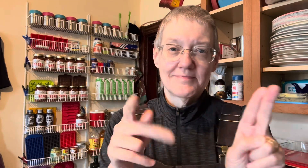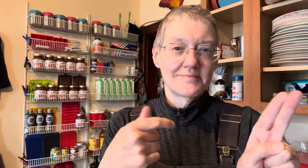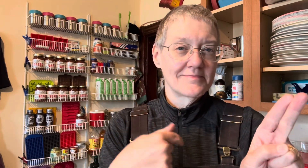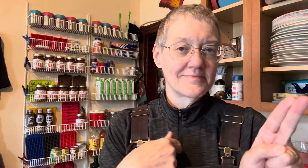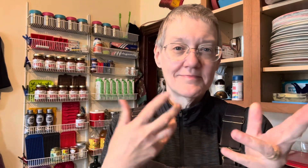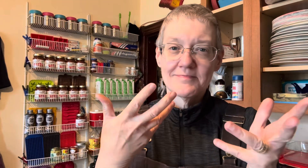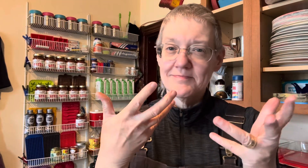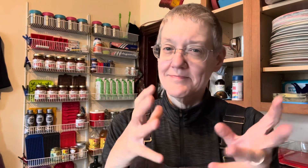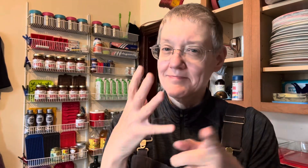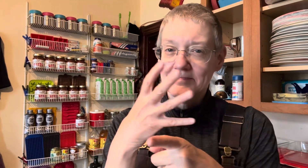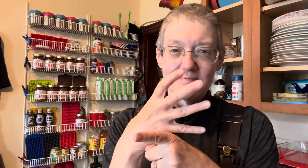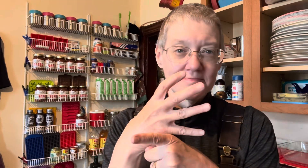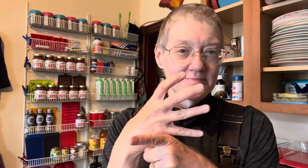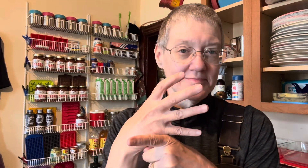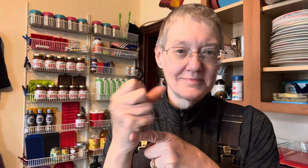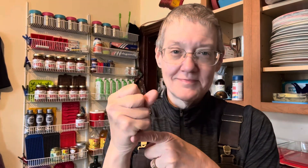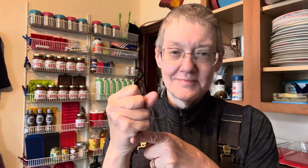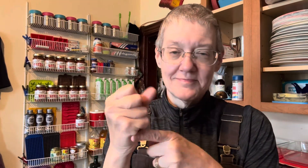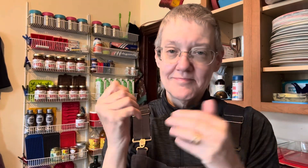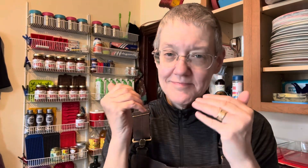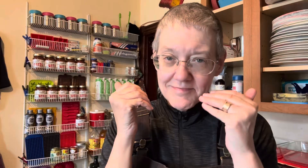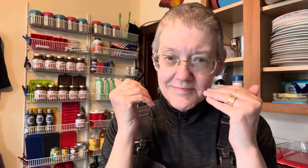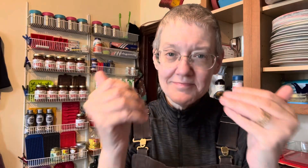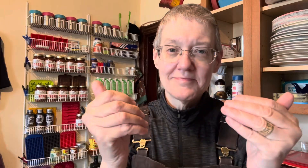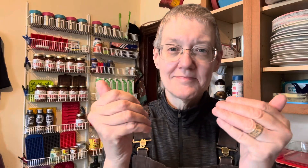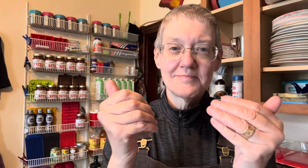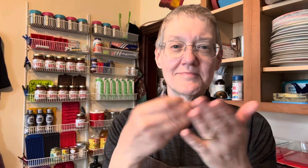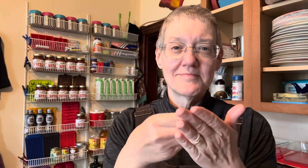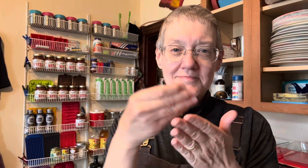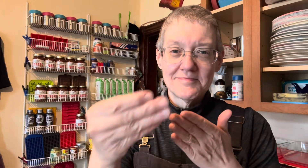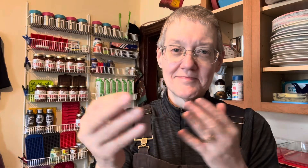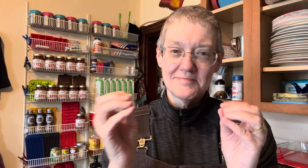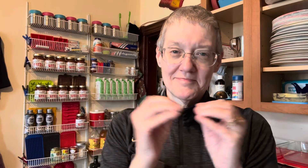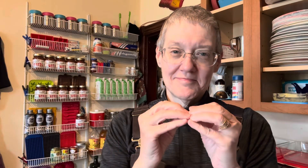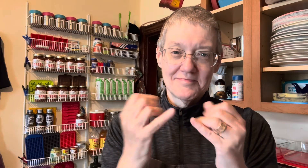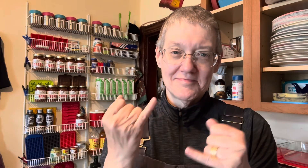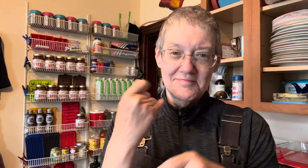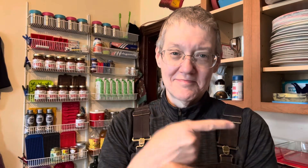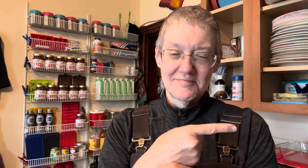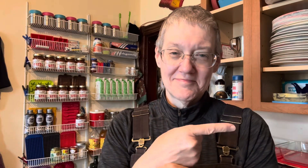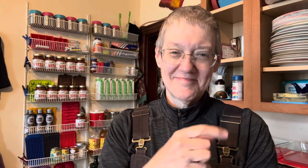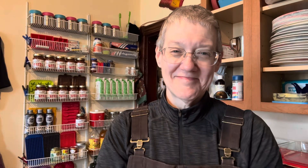eggs. So I don't want to run out. Went ahead and ordered more eggs.